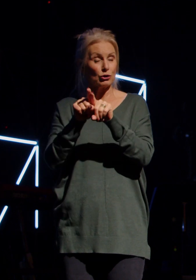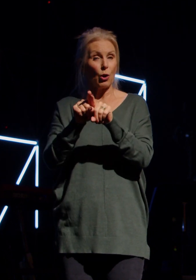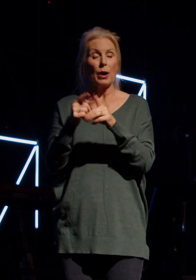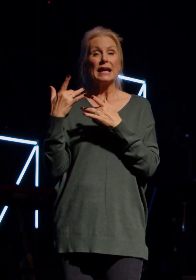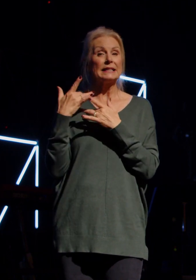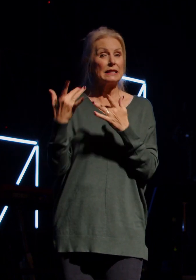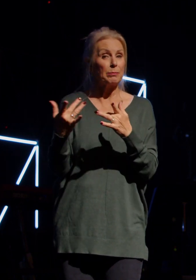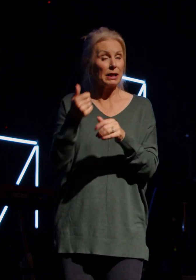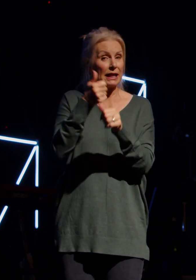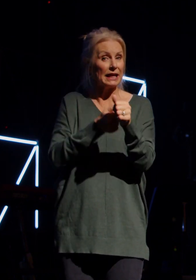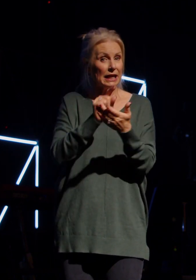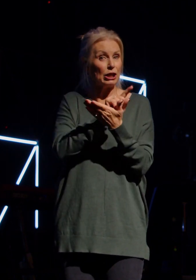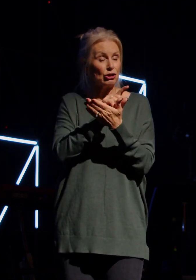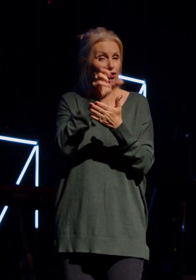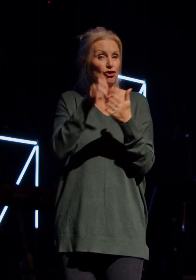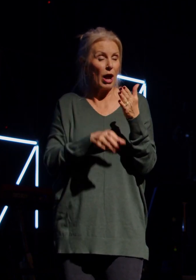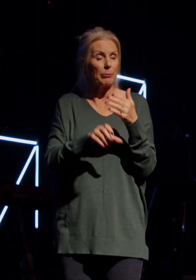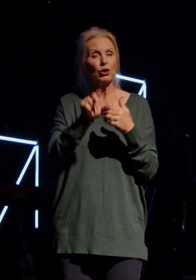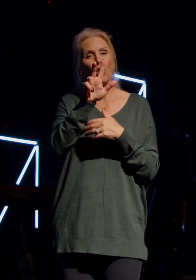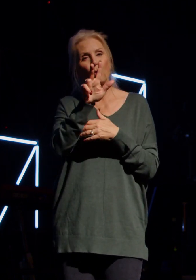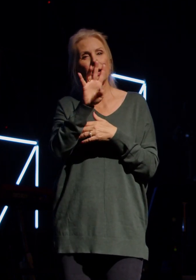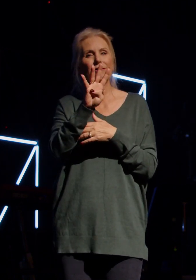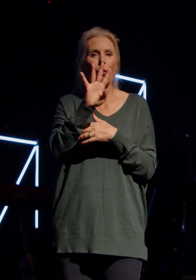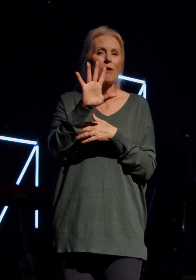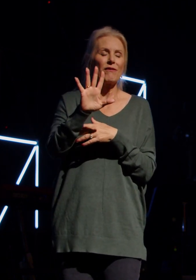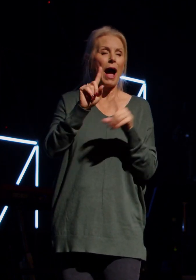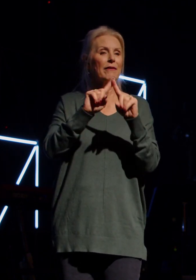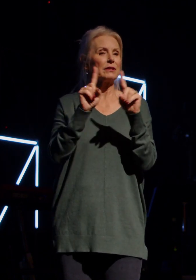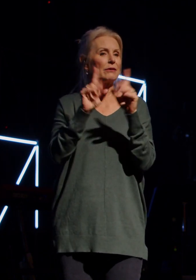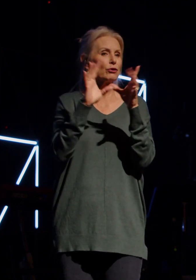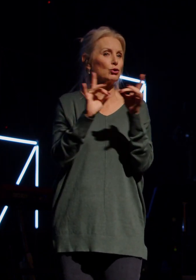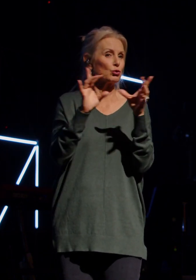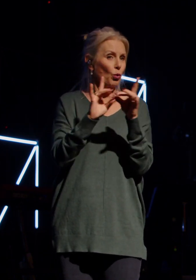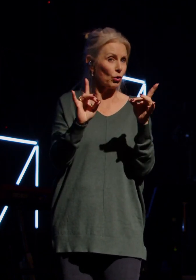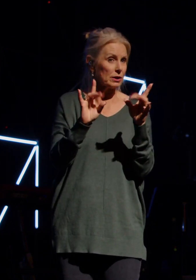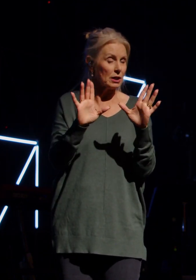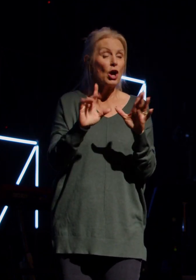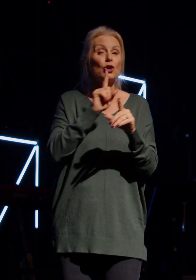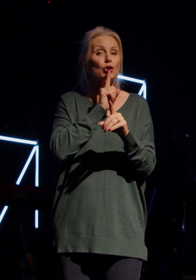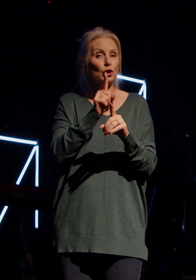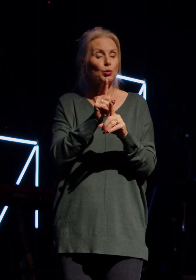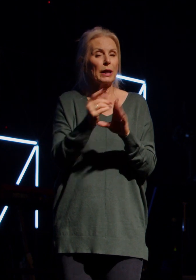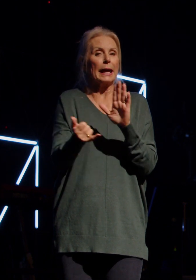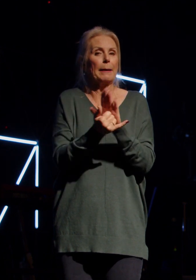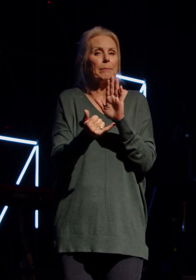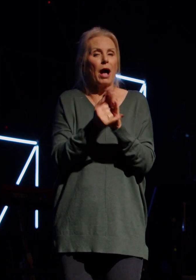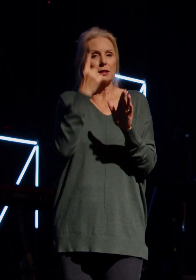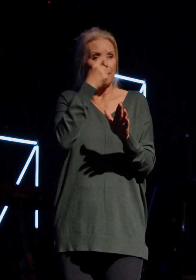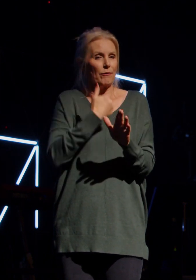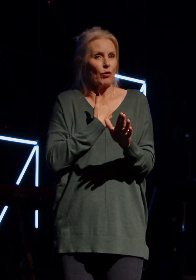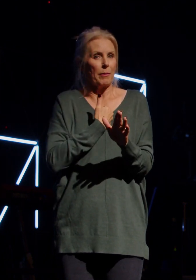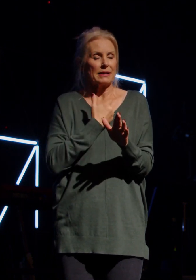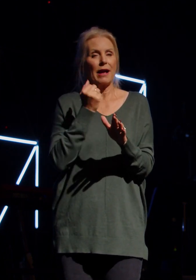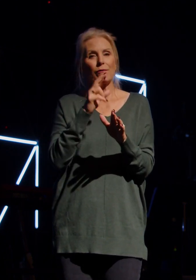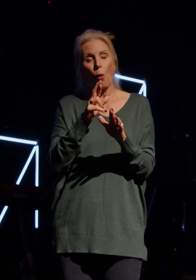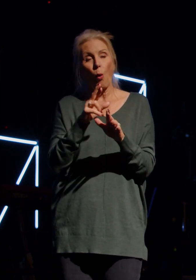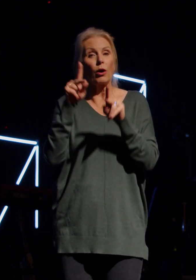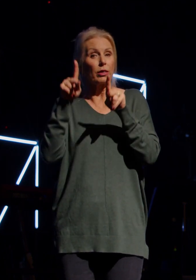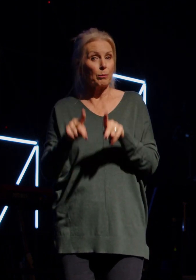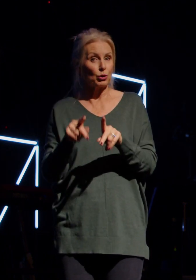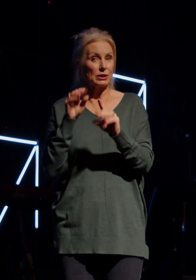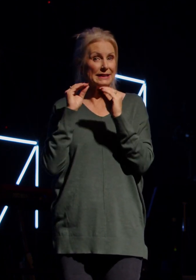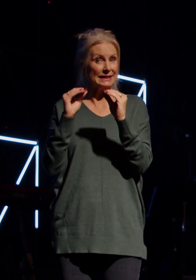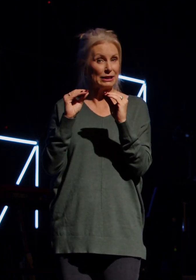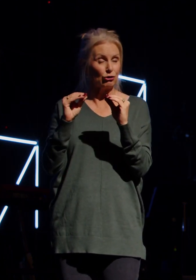typically in each chapter there's 3, 4, 5 different stories and different settings. So it's really going to be impossible for myself or the person teaching